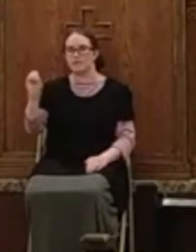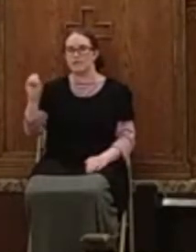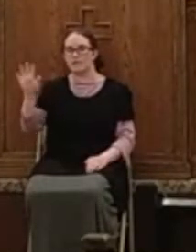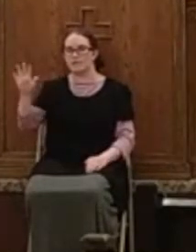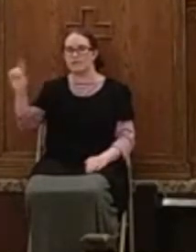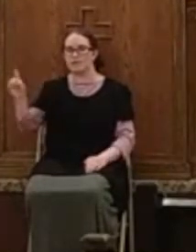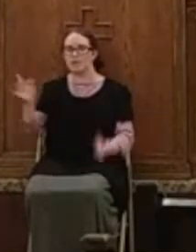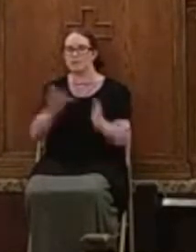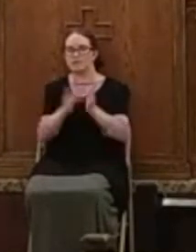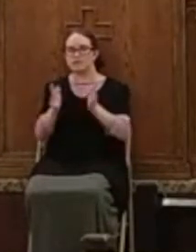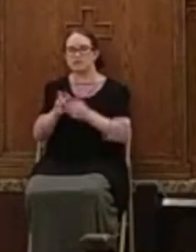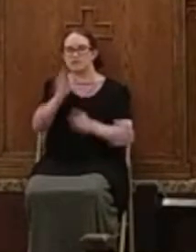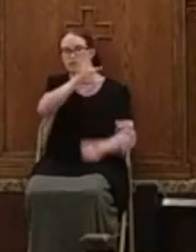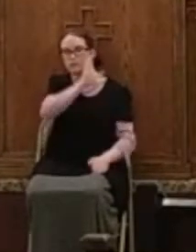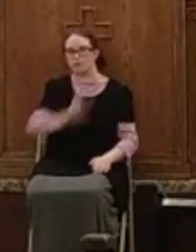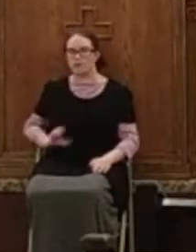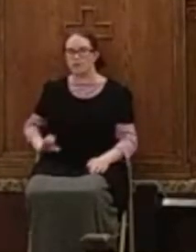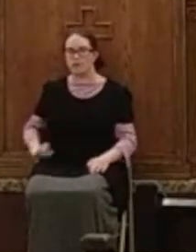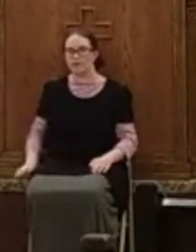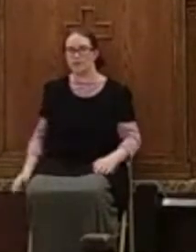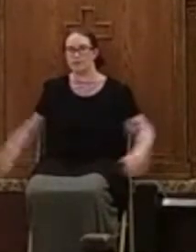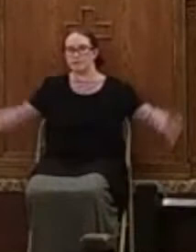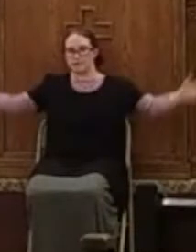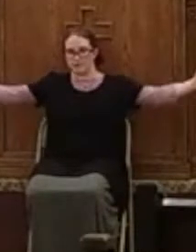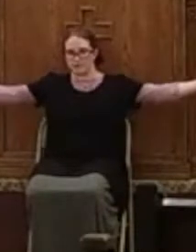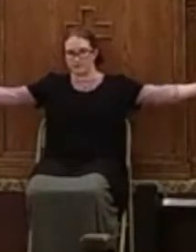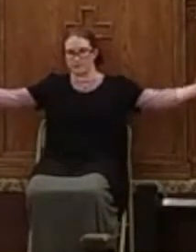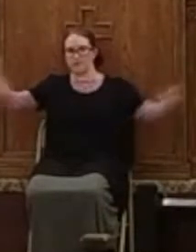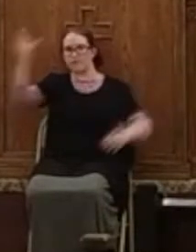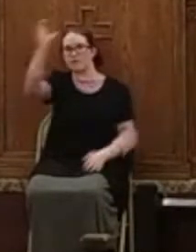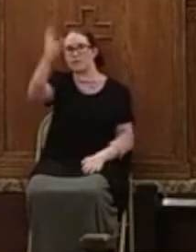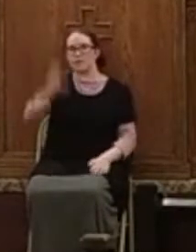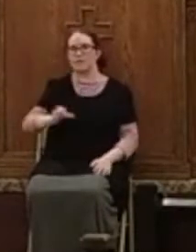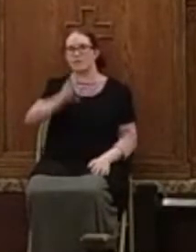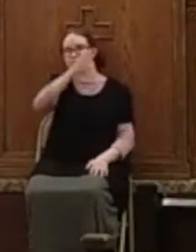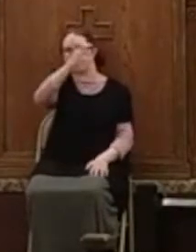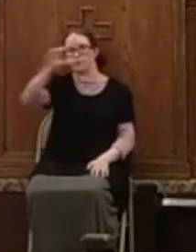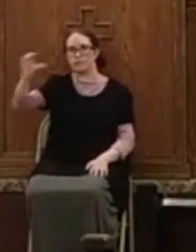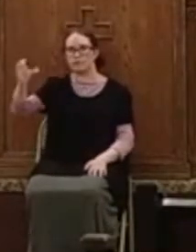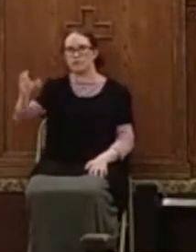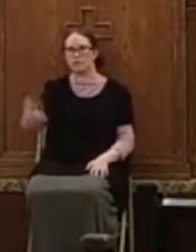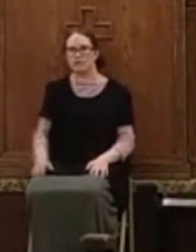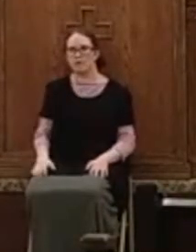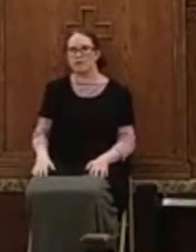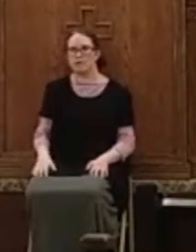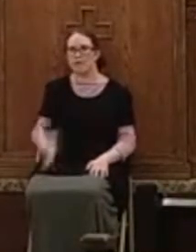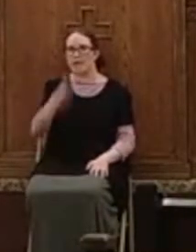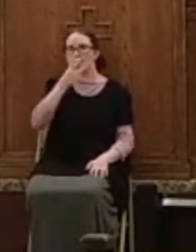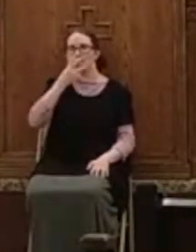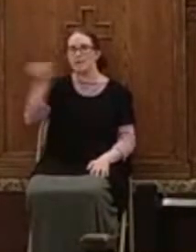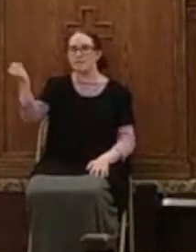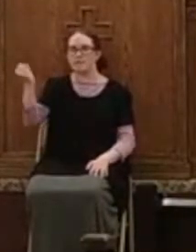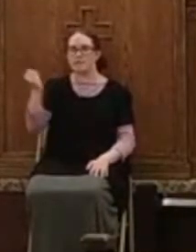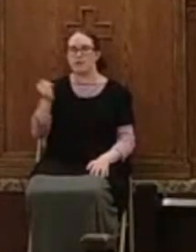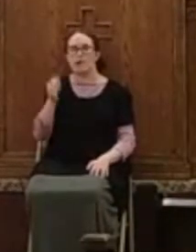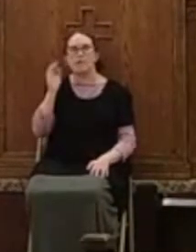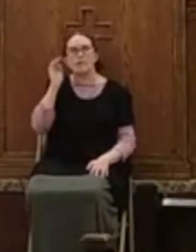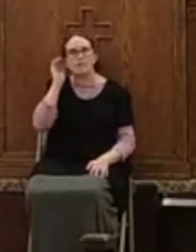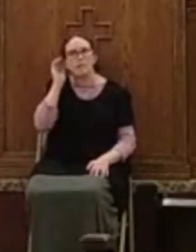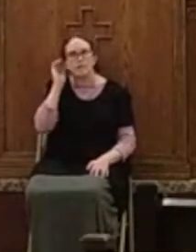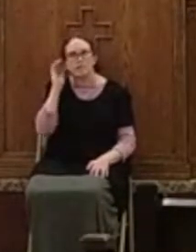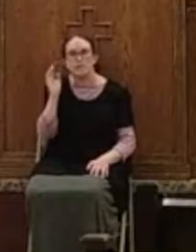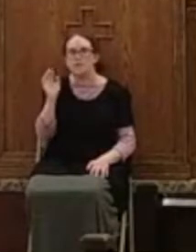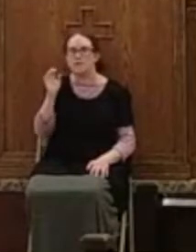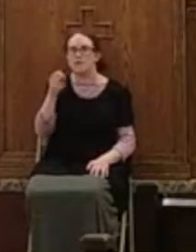that when Jesus Christ was hanging on the cross, and they mocked him. Are you with me? Yes, the